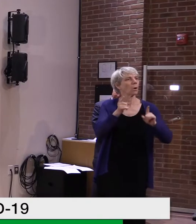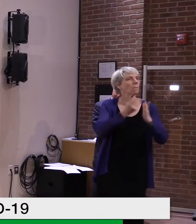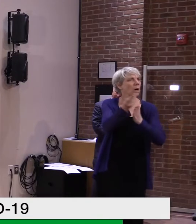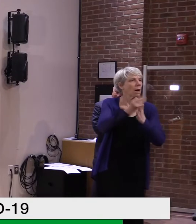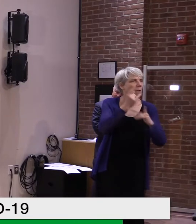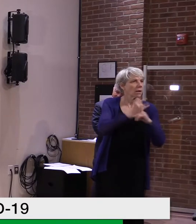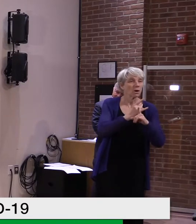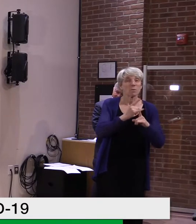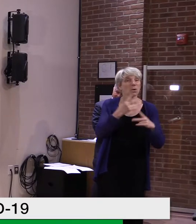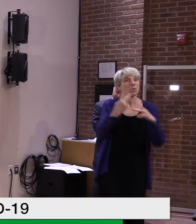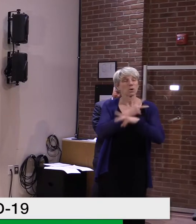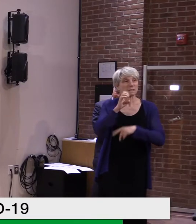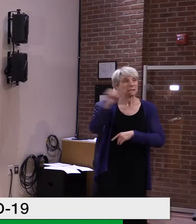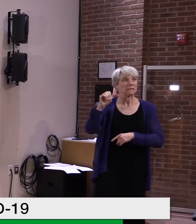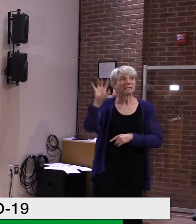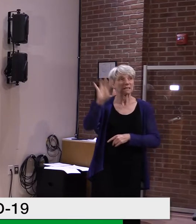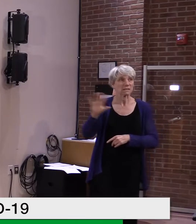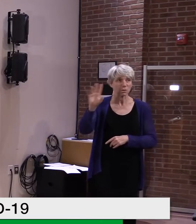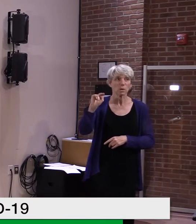Okay, thank you.